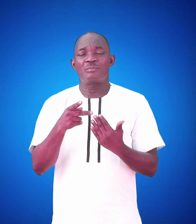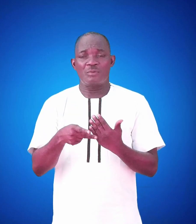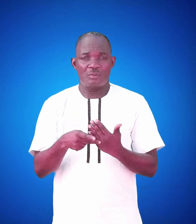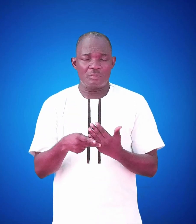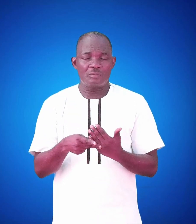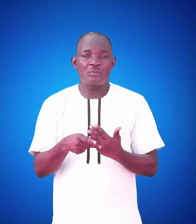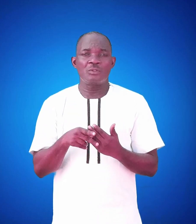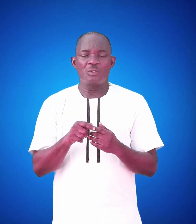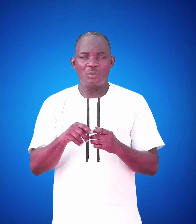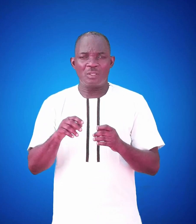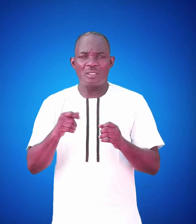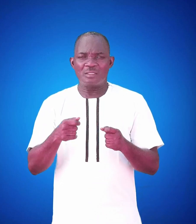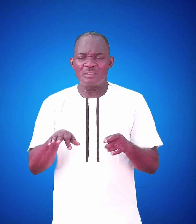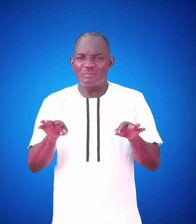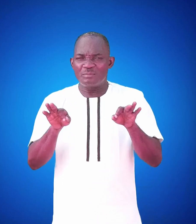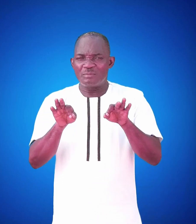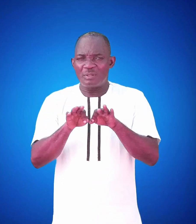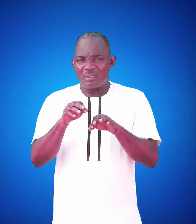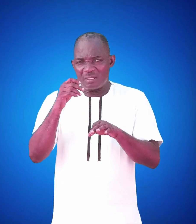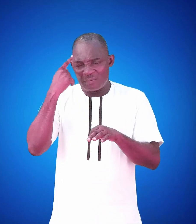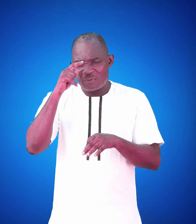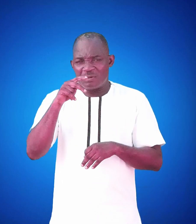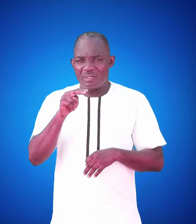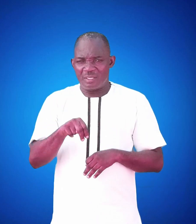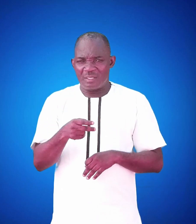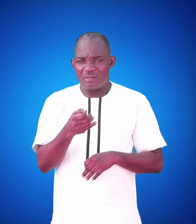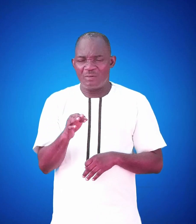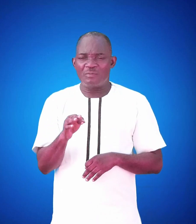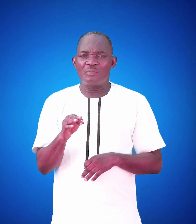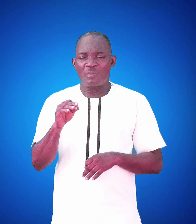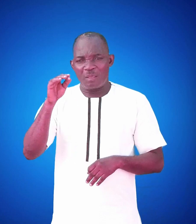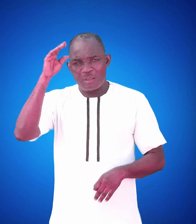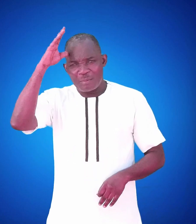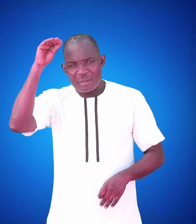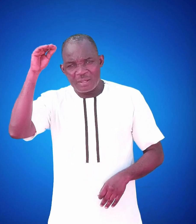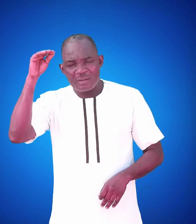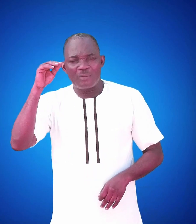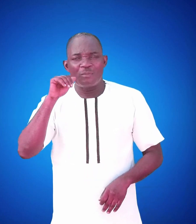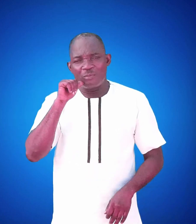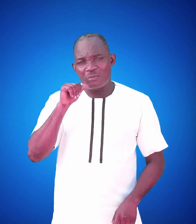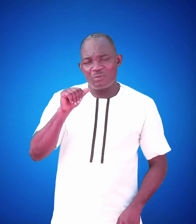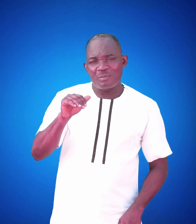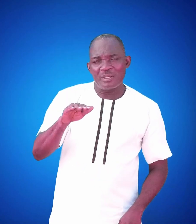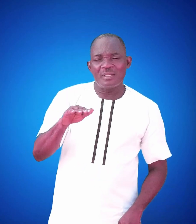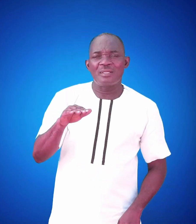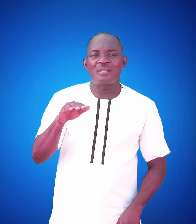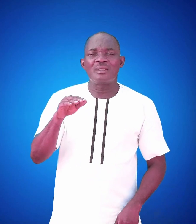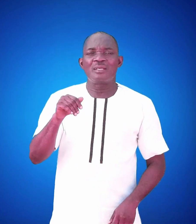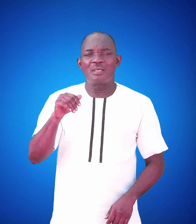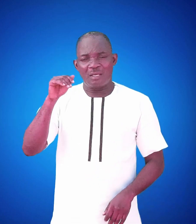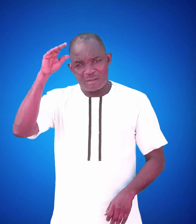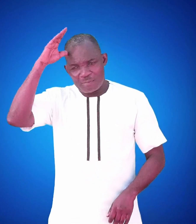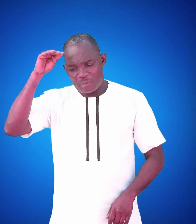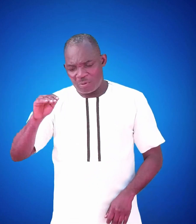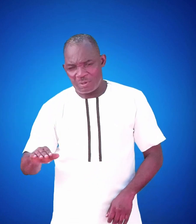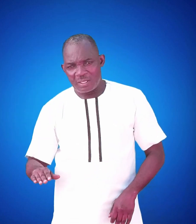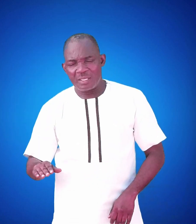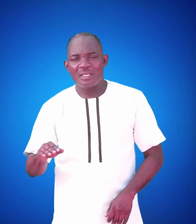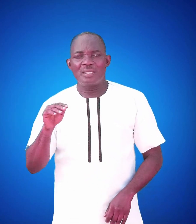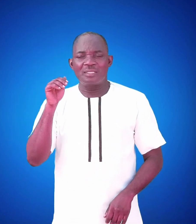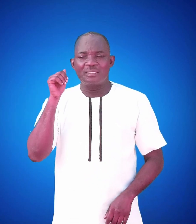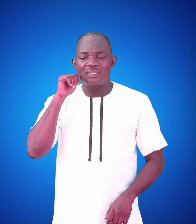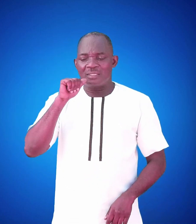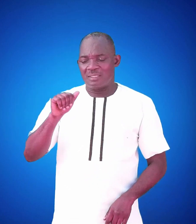is sensitive to the needs of men, women, boys,